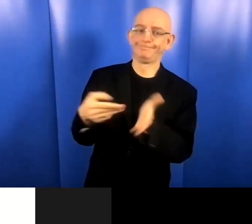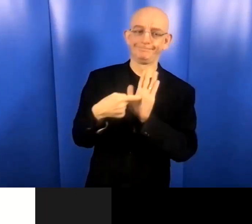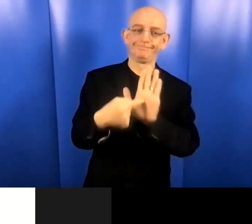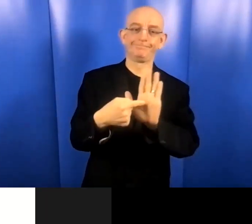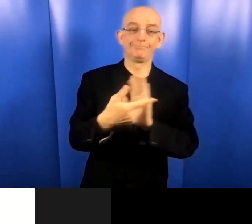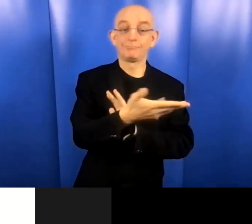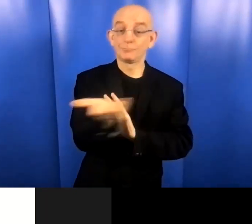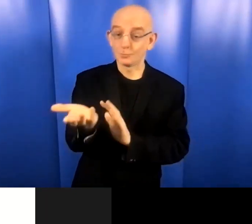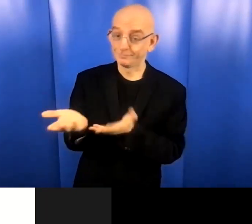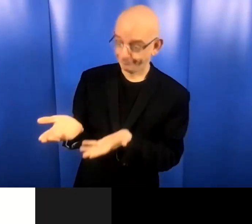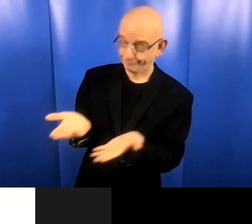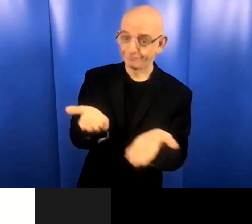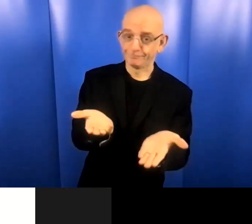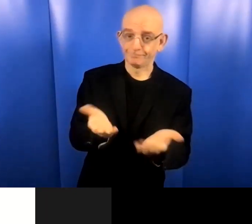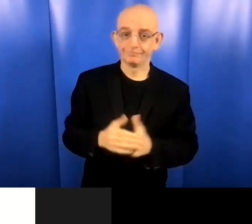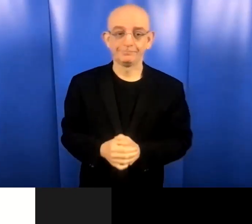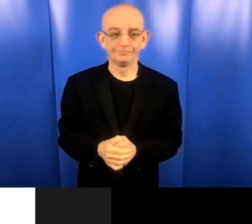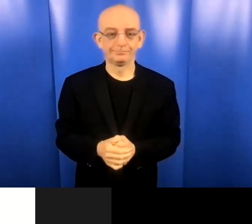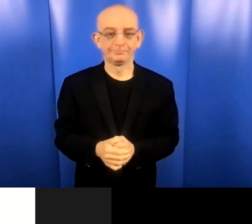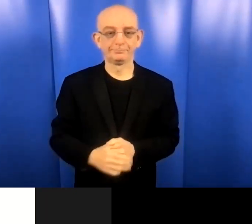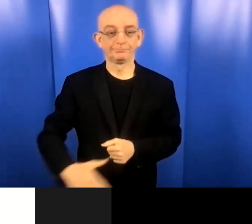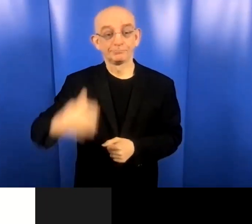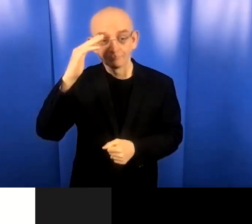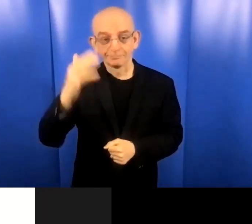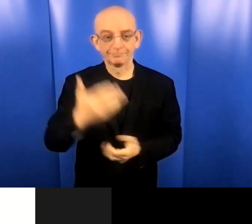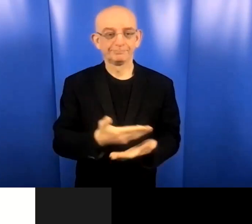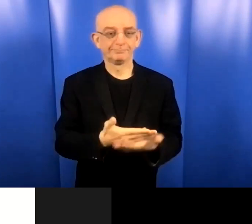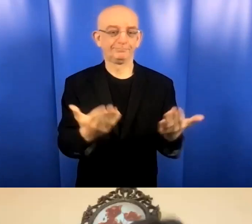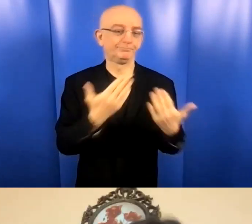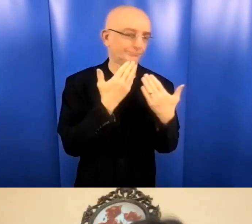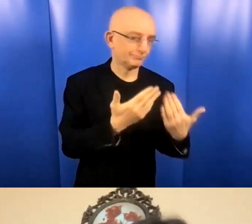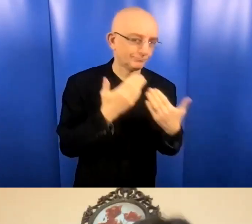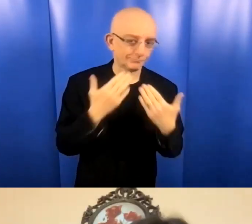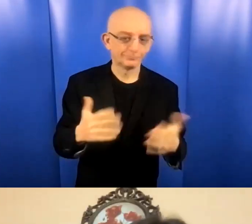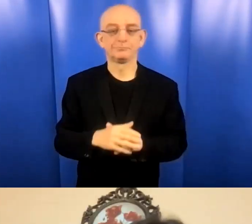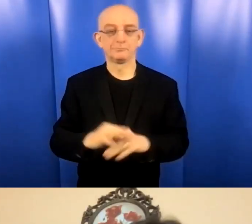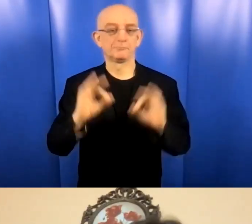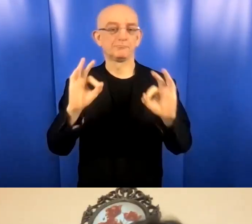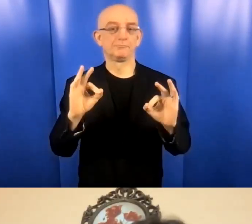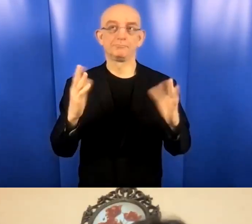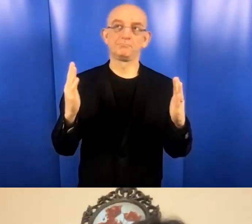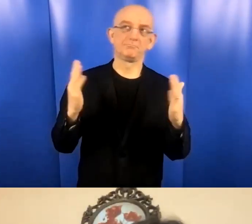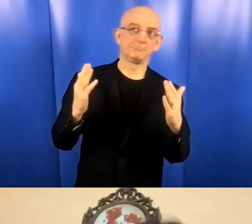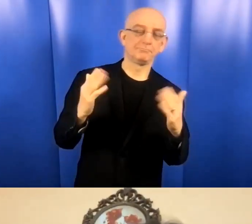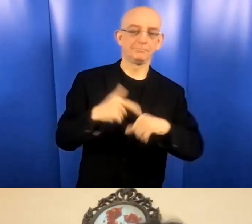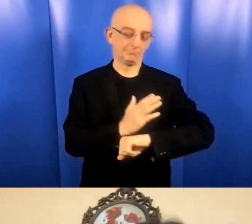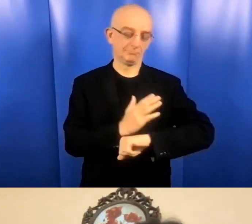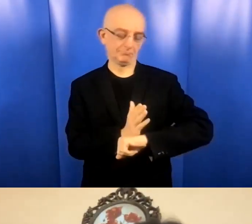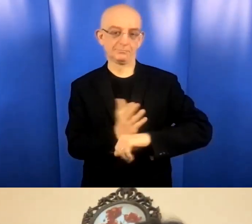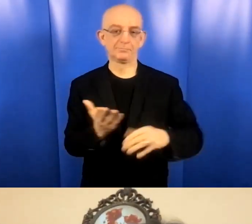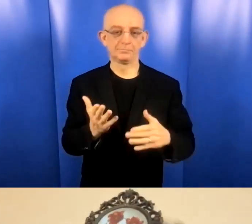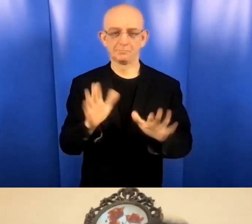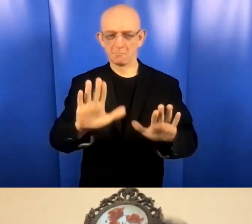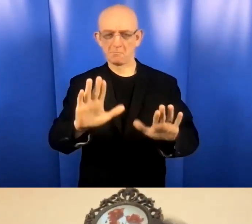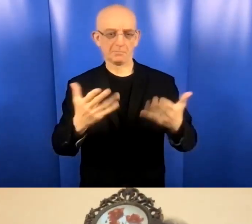Thank you. Thank you. So good afternoon, and I don't know, good evening and good morning to all of my